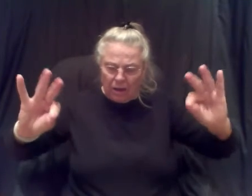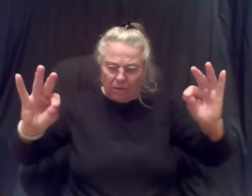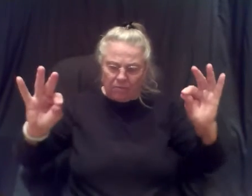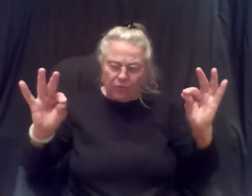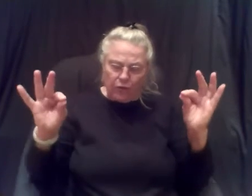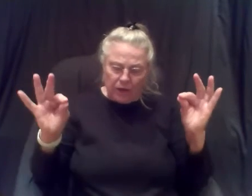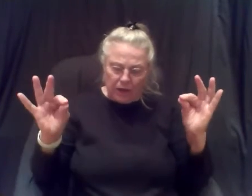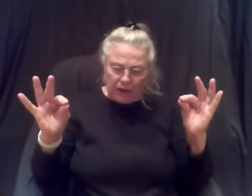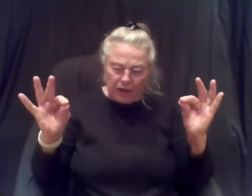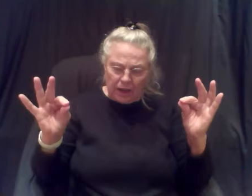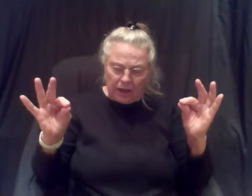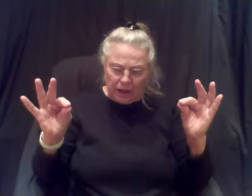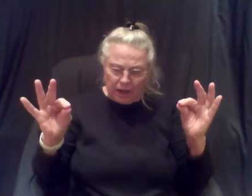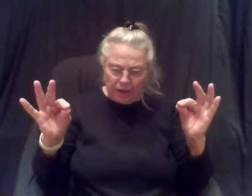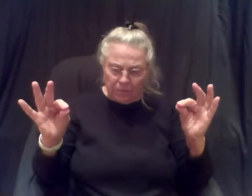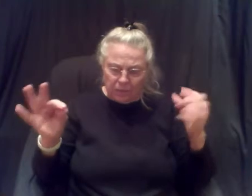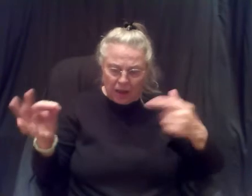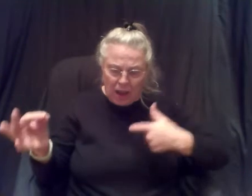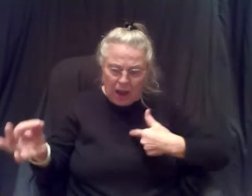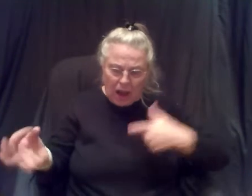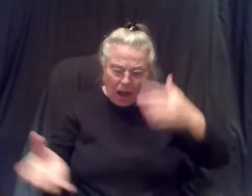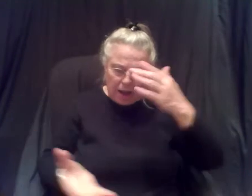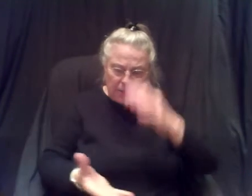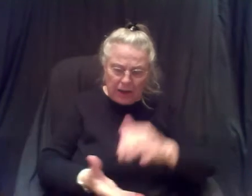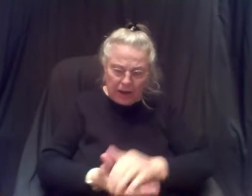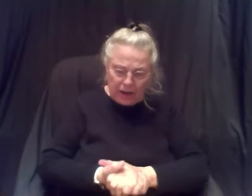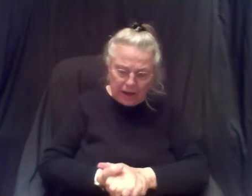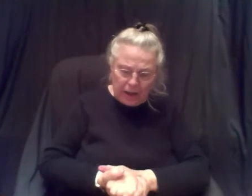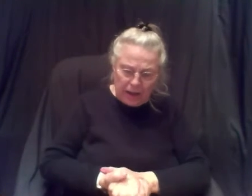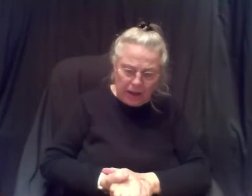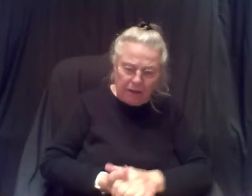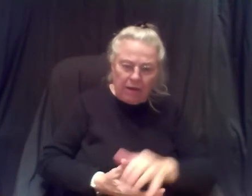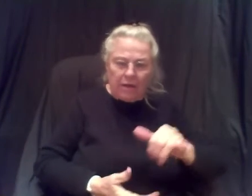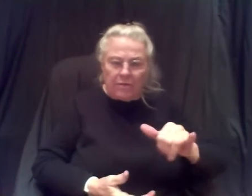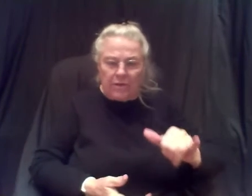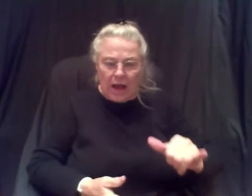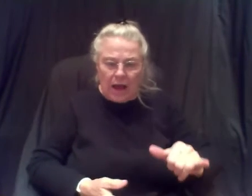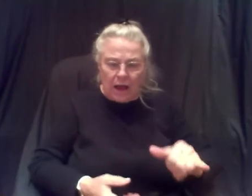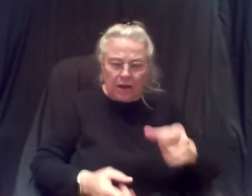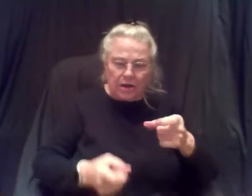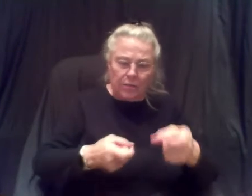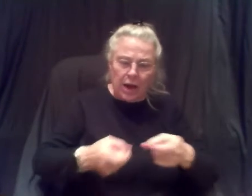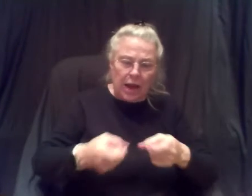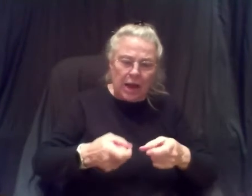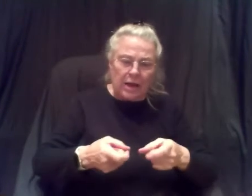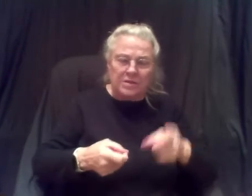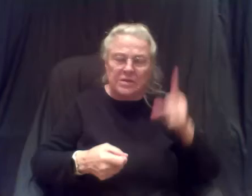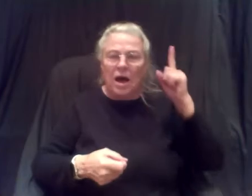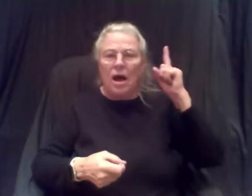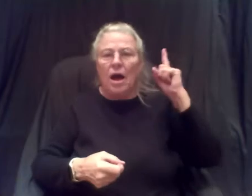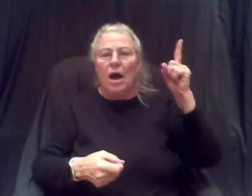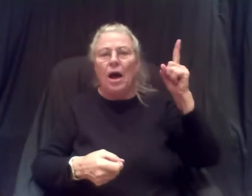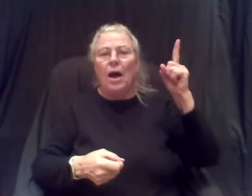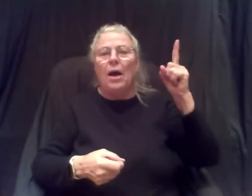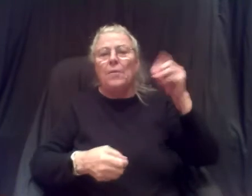him free. I believe that he reigns up